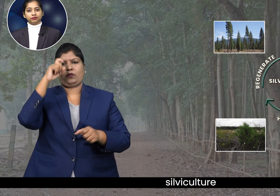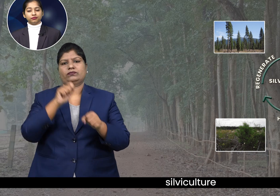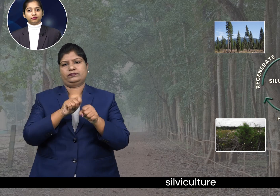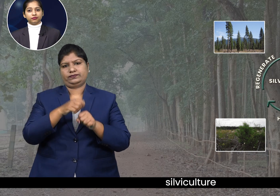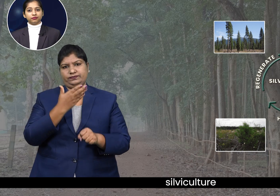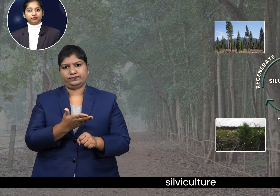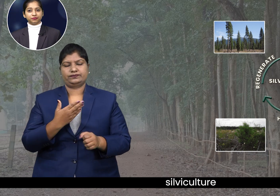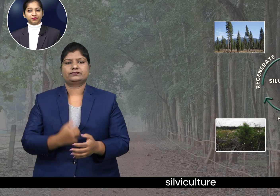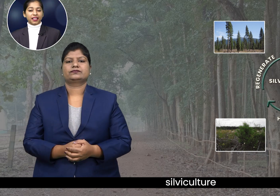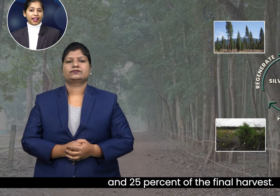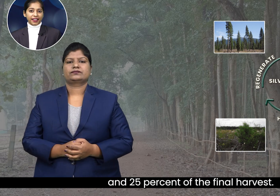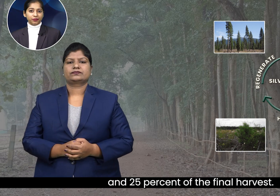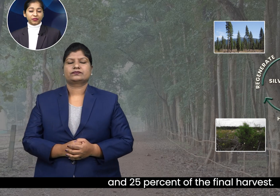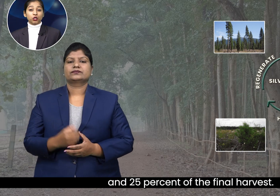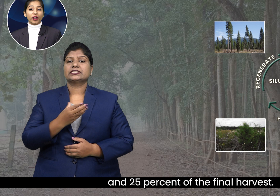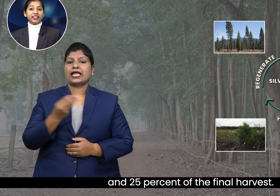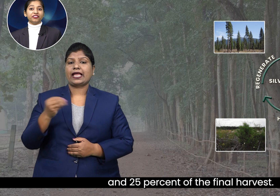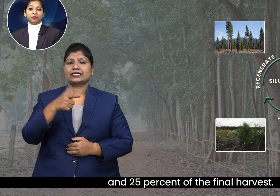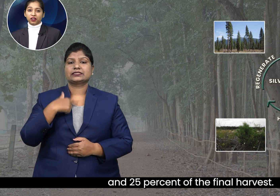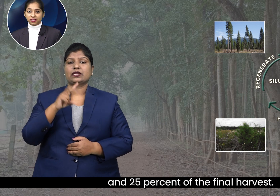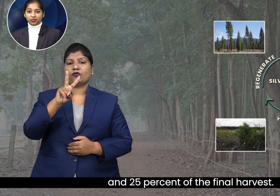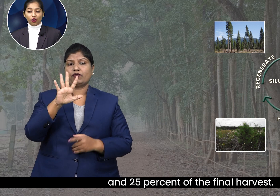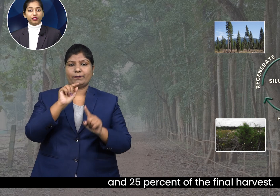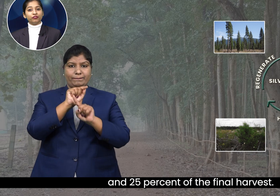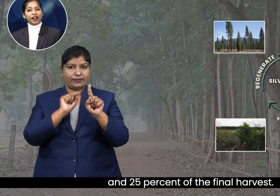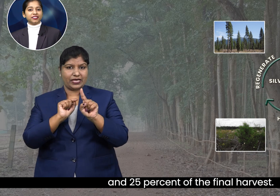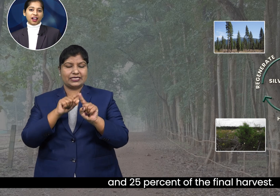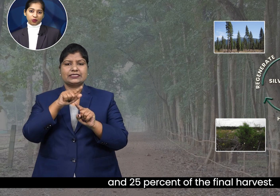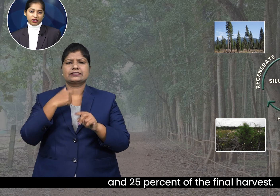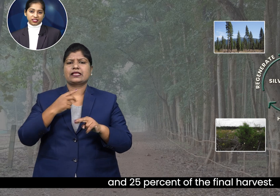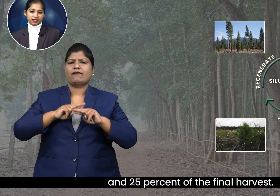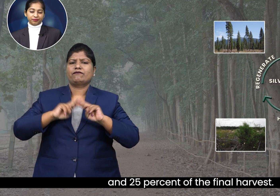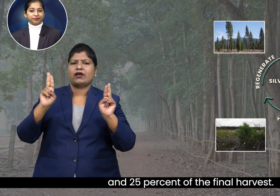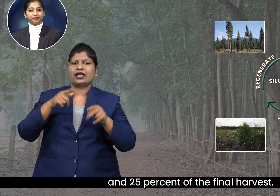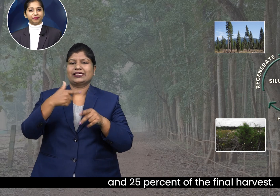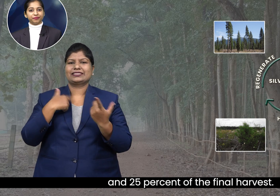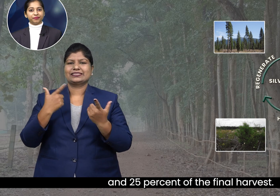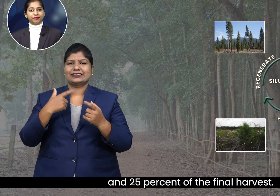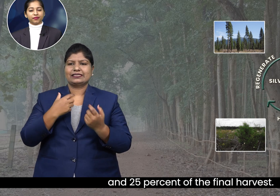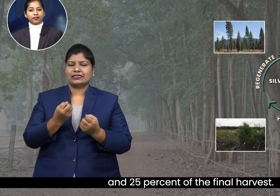and 25% of the final harvest.